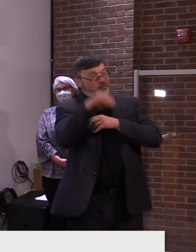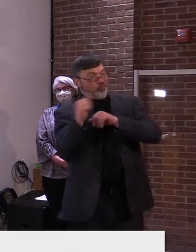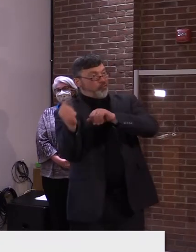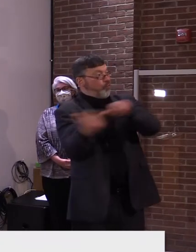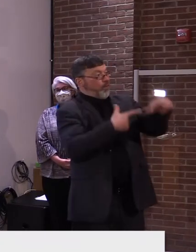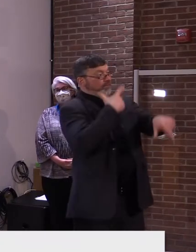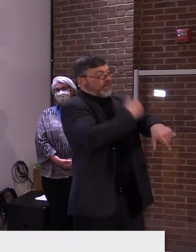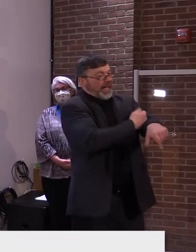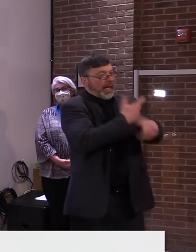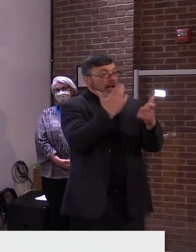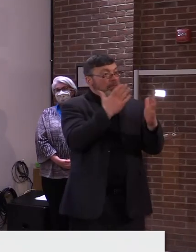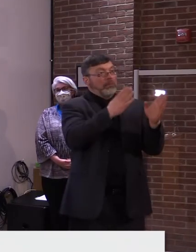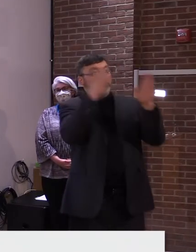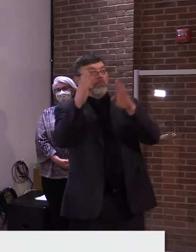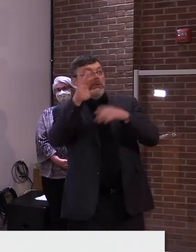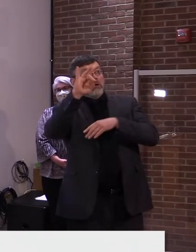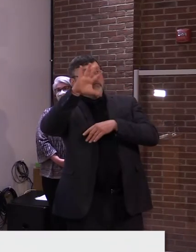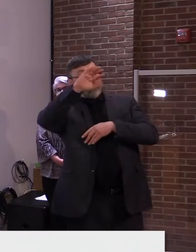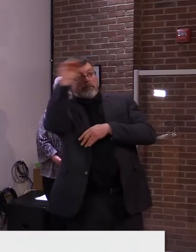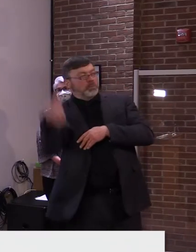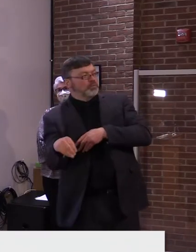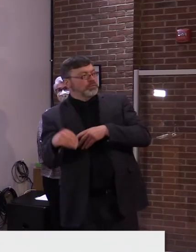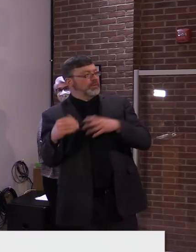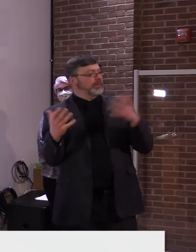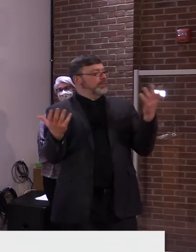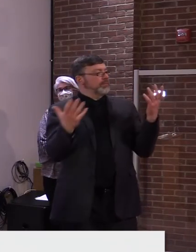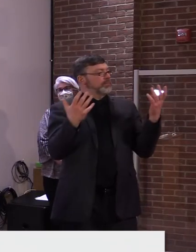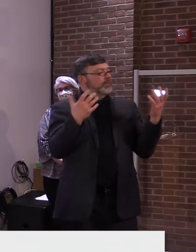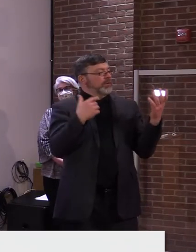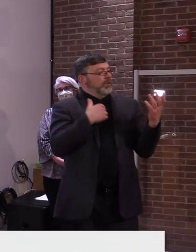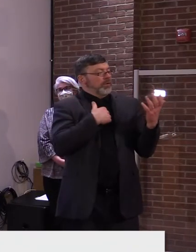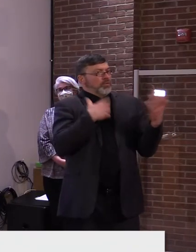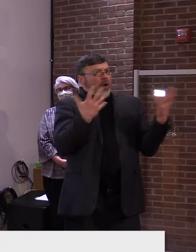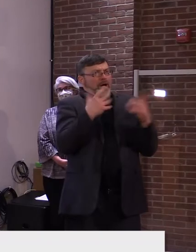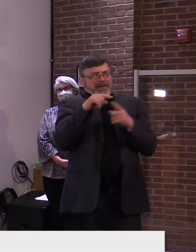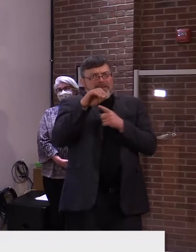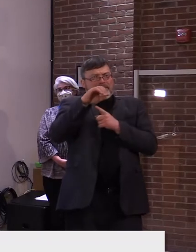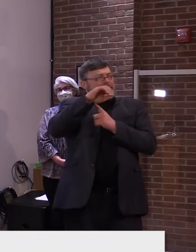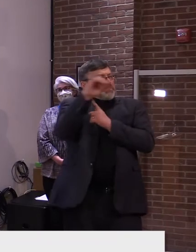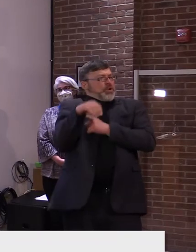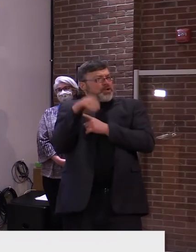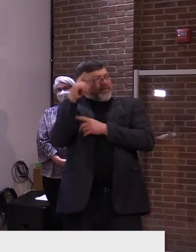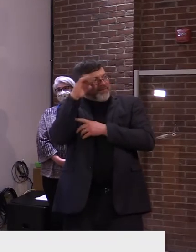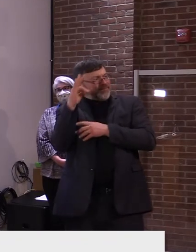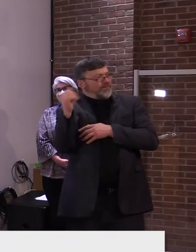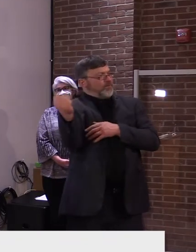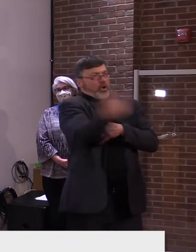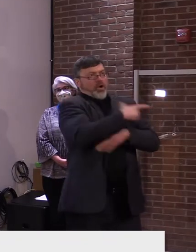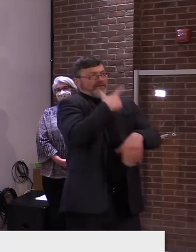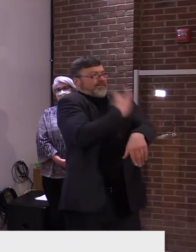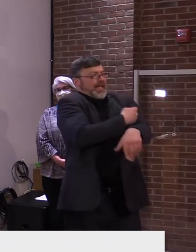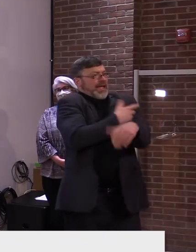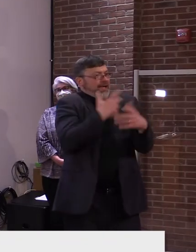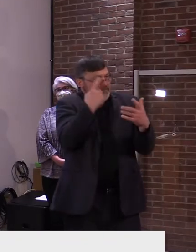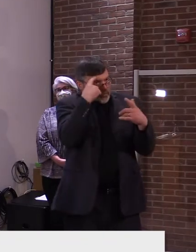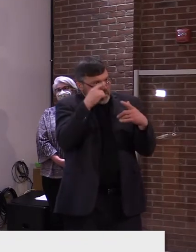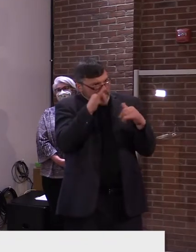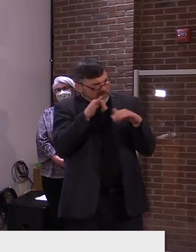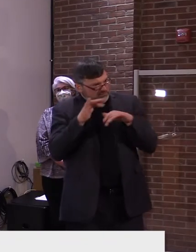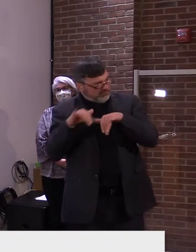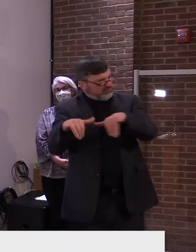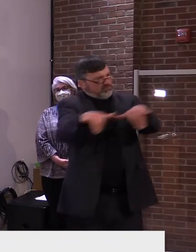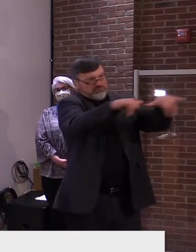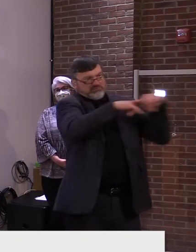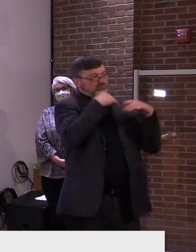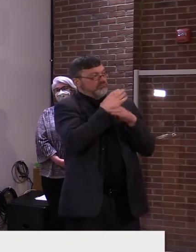based on experience with other viruses of this sort. And you've seen the incredible uptake statistics that